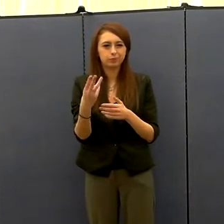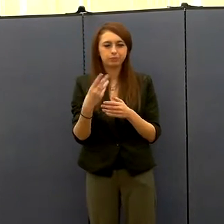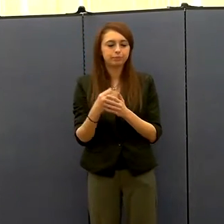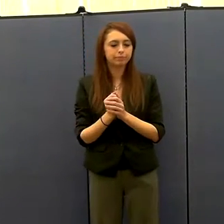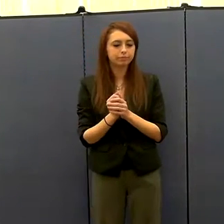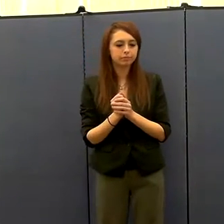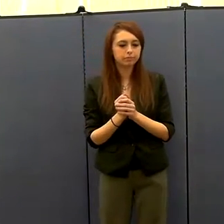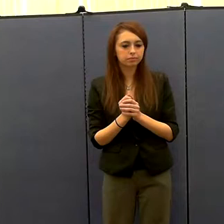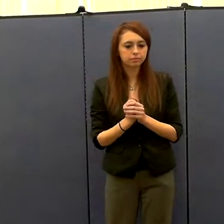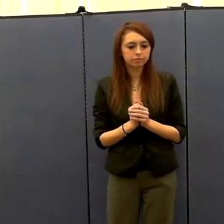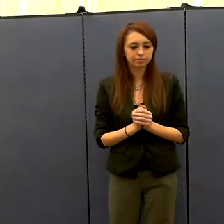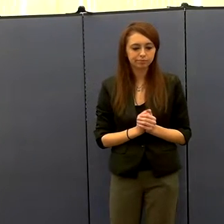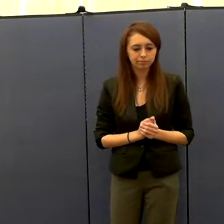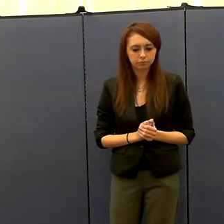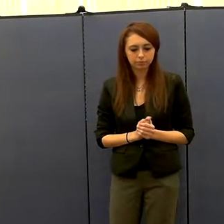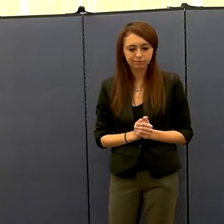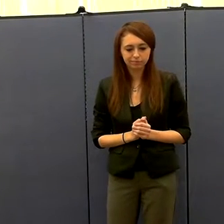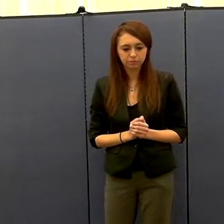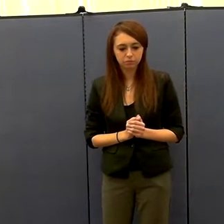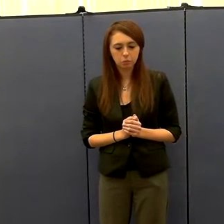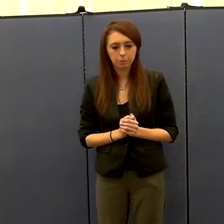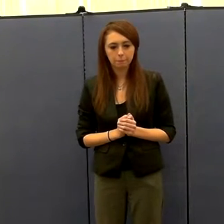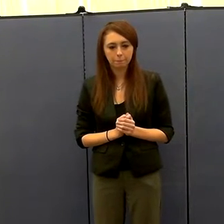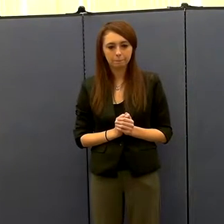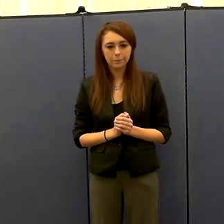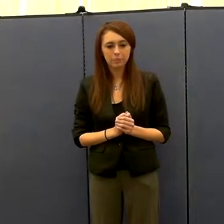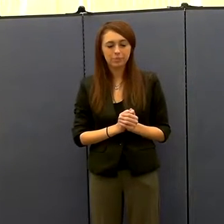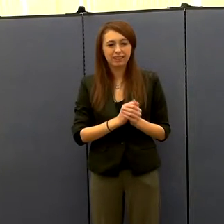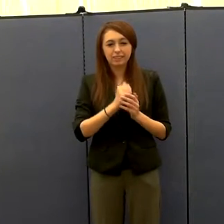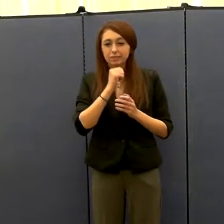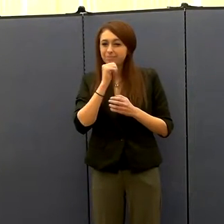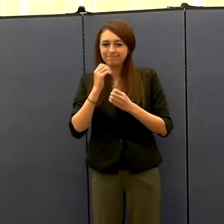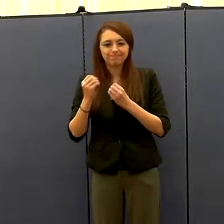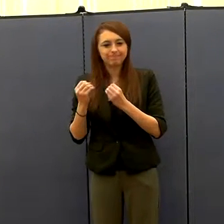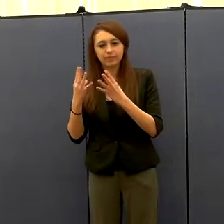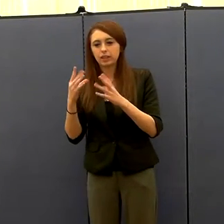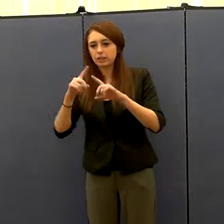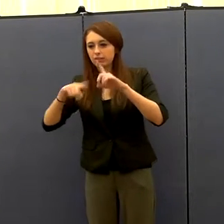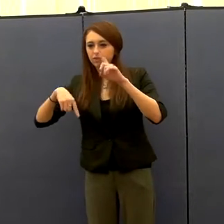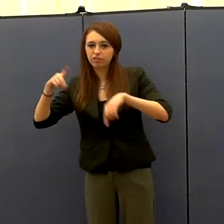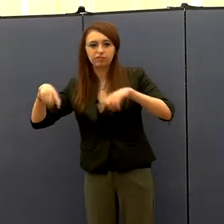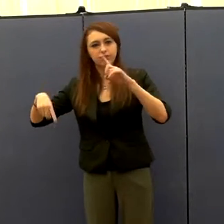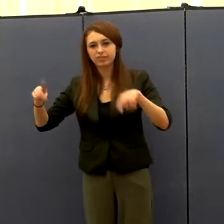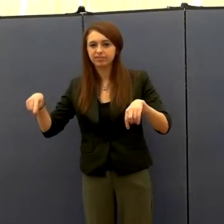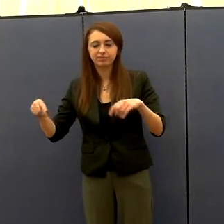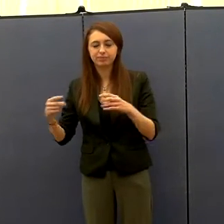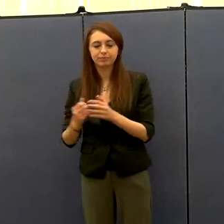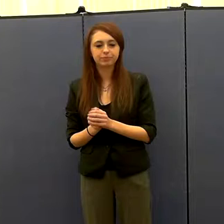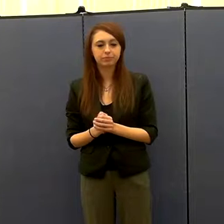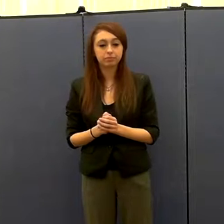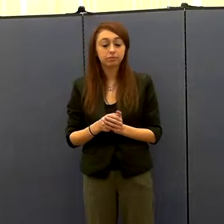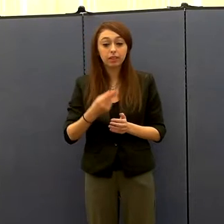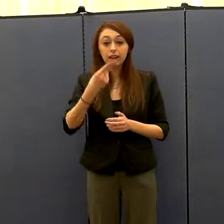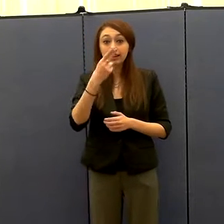WPIX. So there just was not much variety. But then in high school, cable